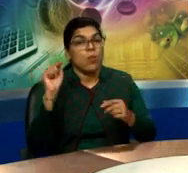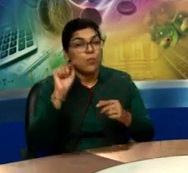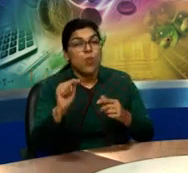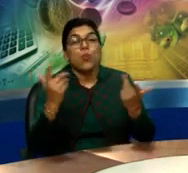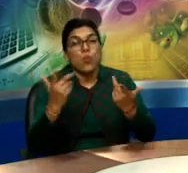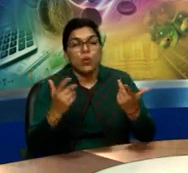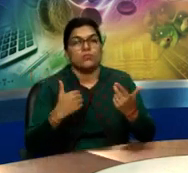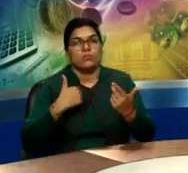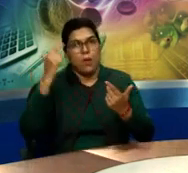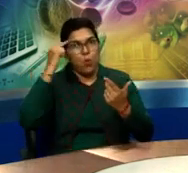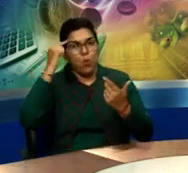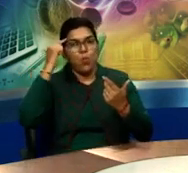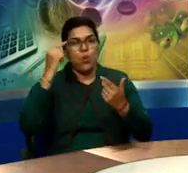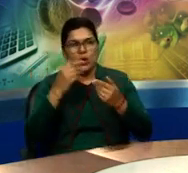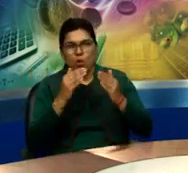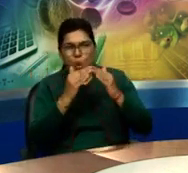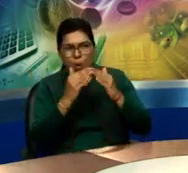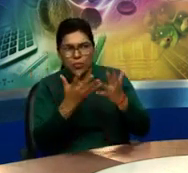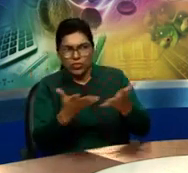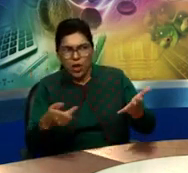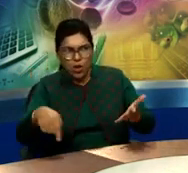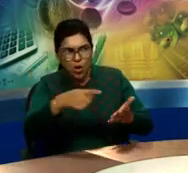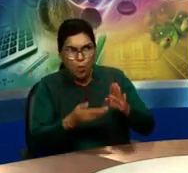second thing and the third thing, it also keeps on